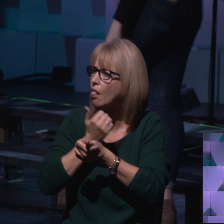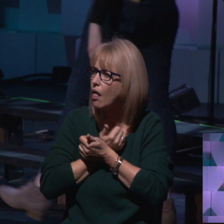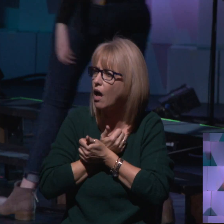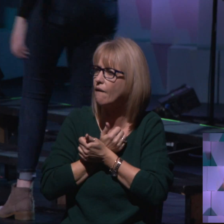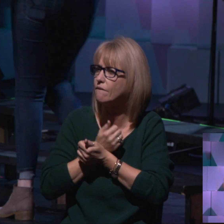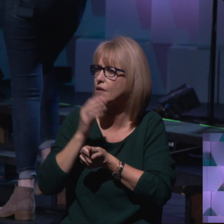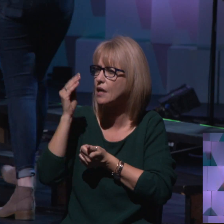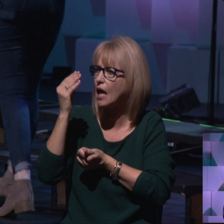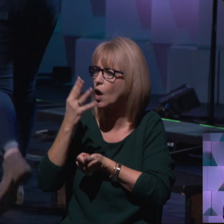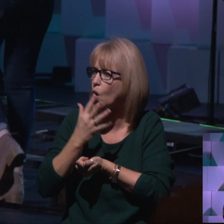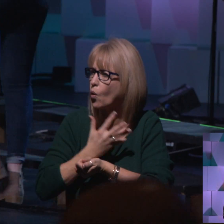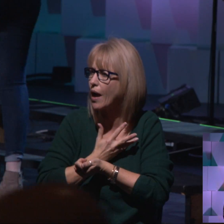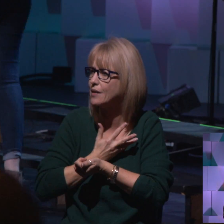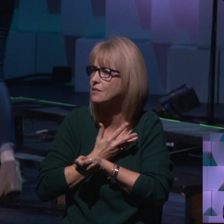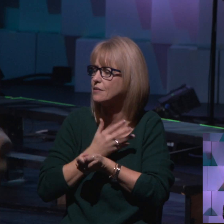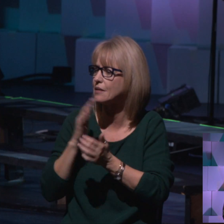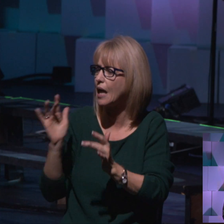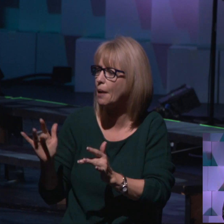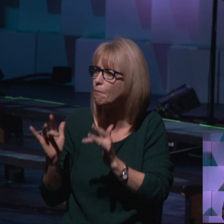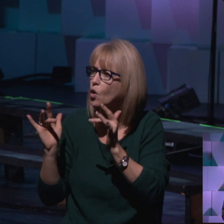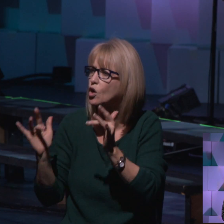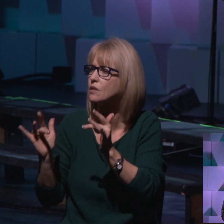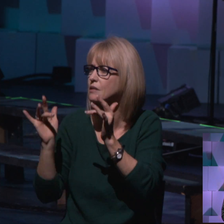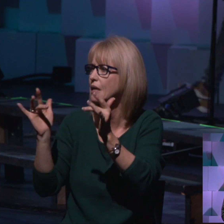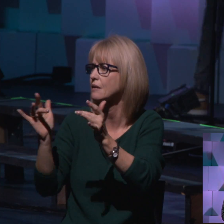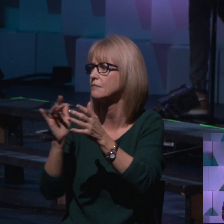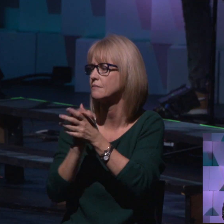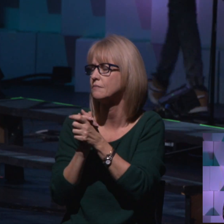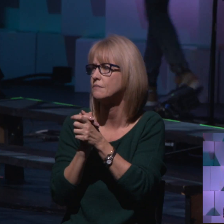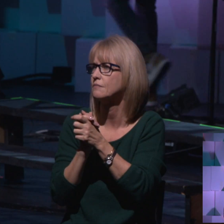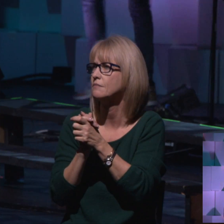that you give us what we don't deserve.